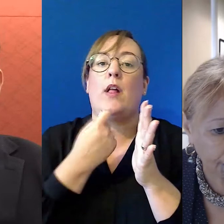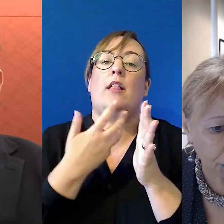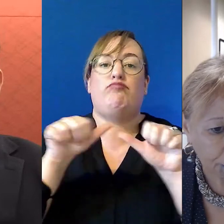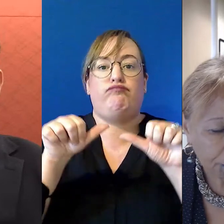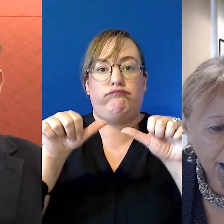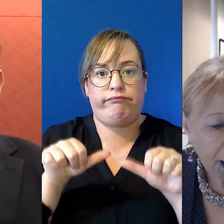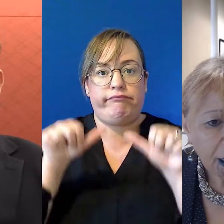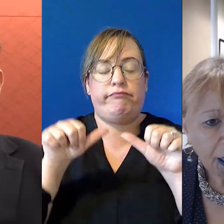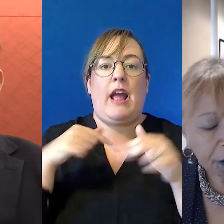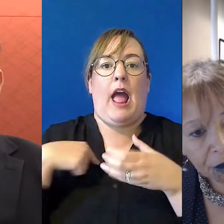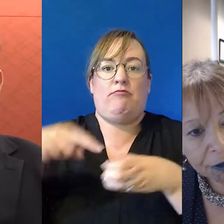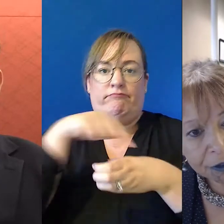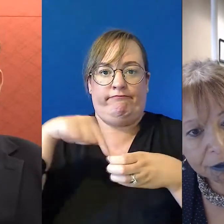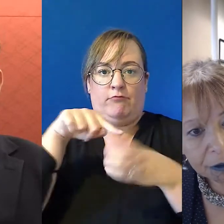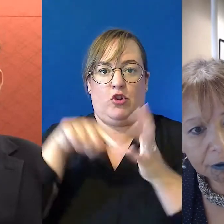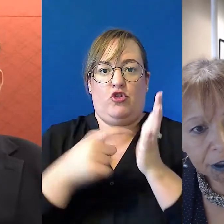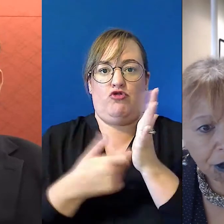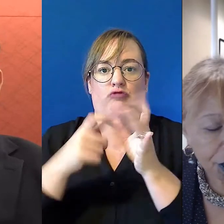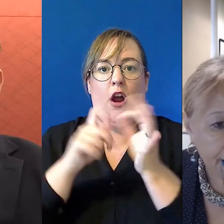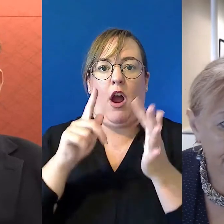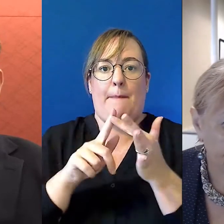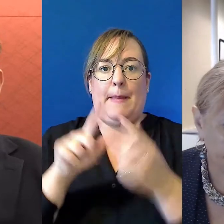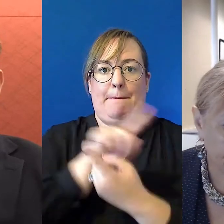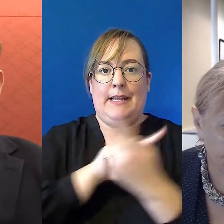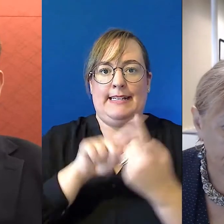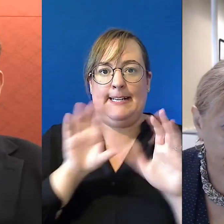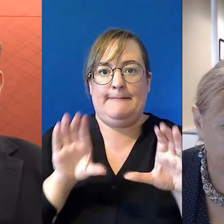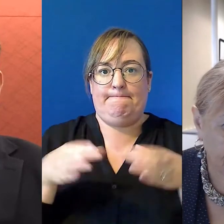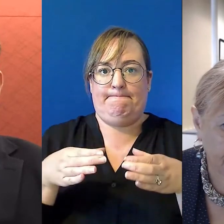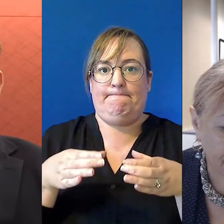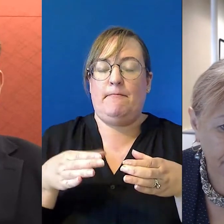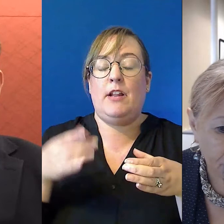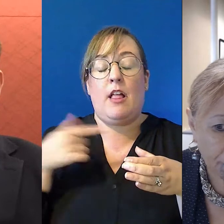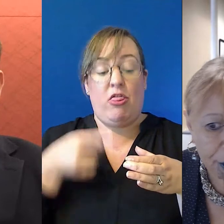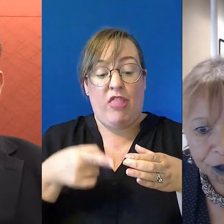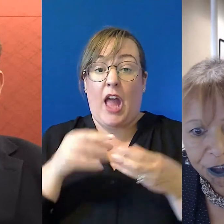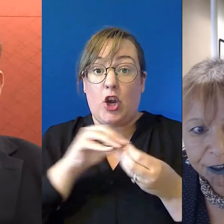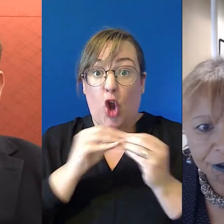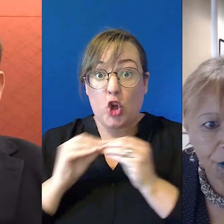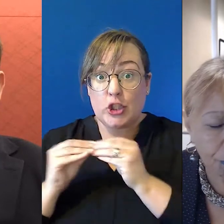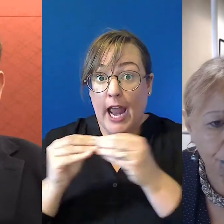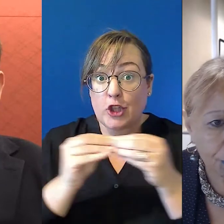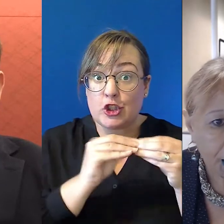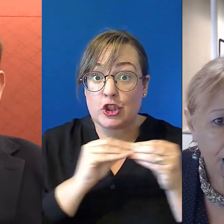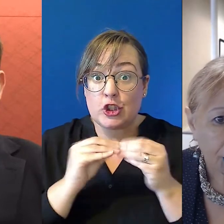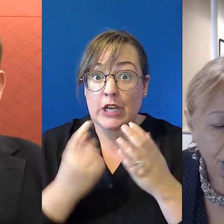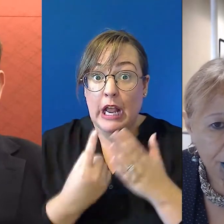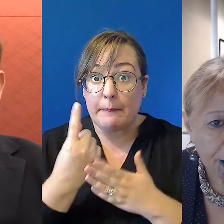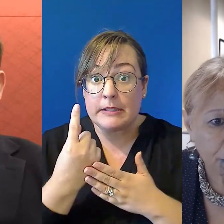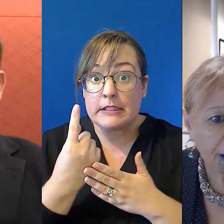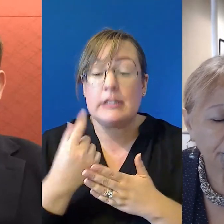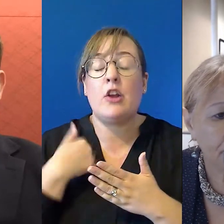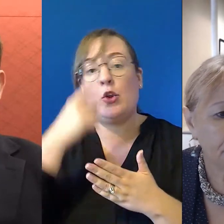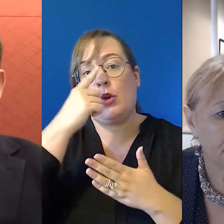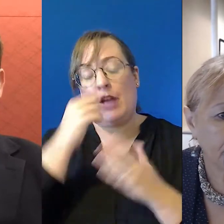tribal level. In those negotiated settlements, there are opportunities to negotiate